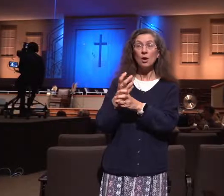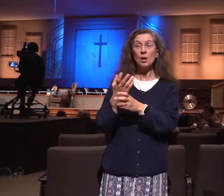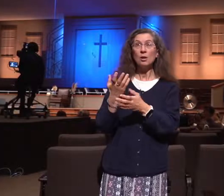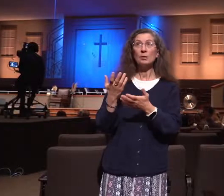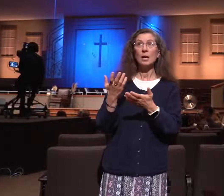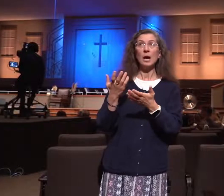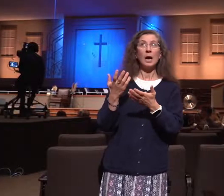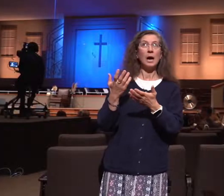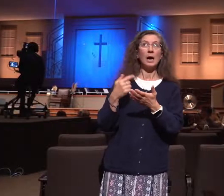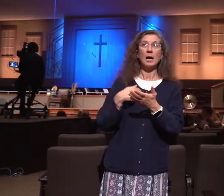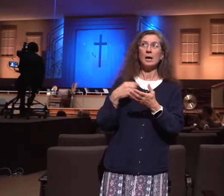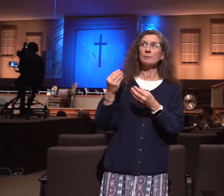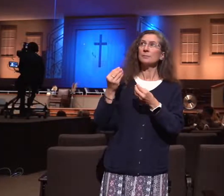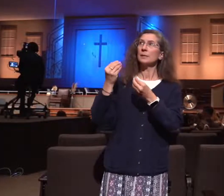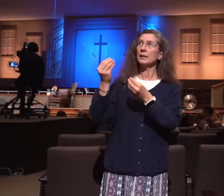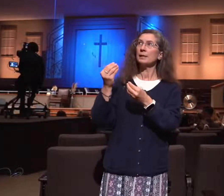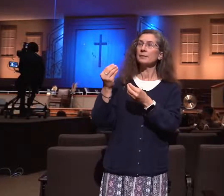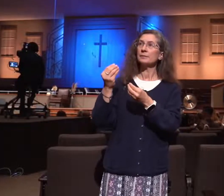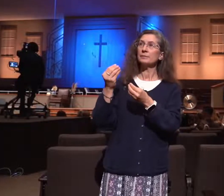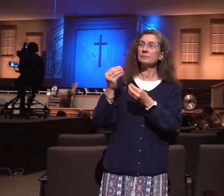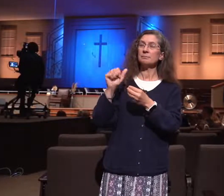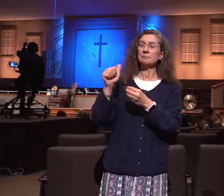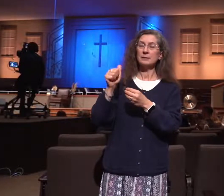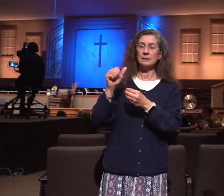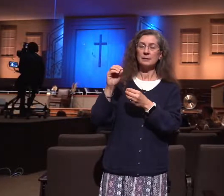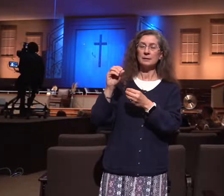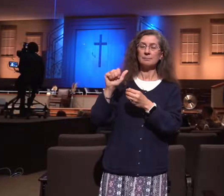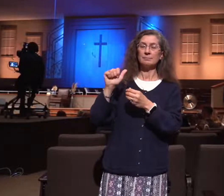give $4.50. I didn't want to overdo it.